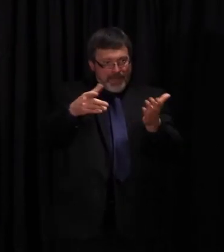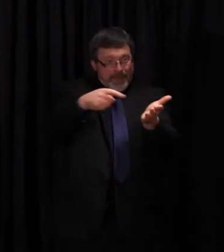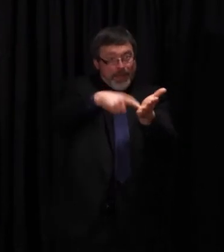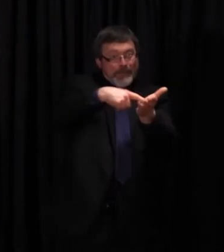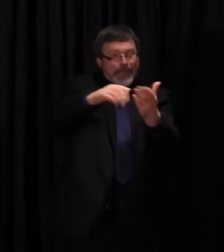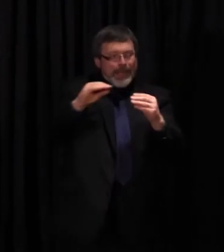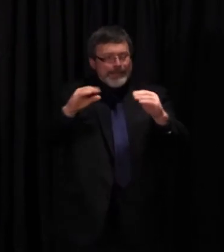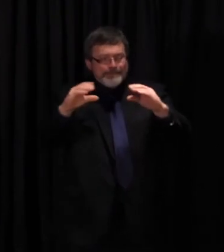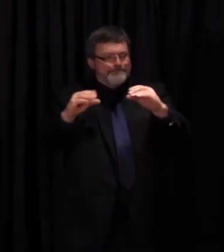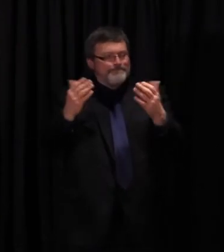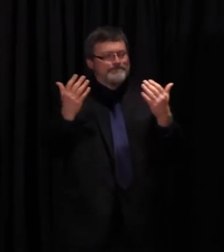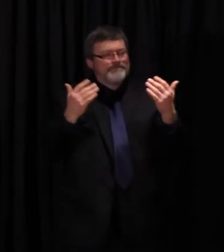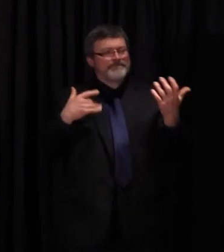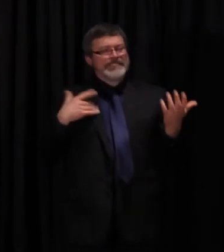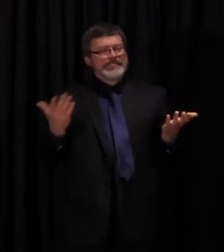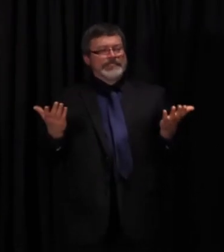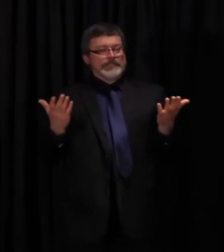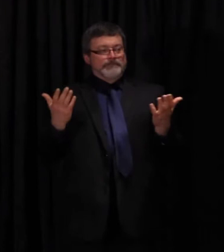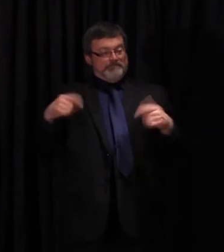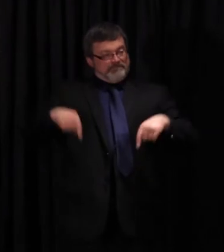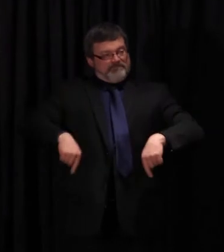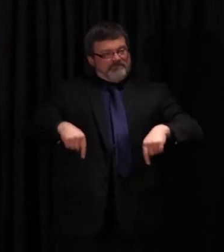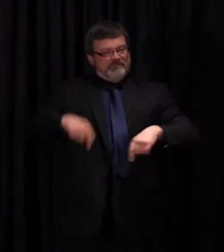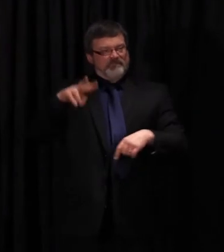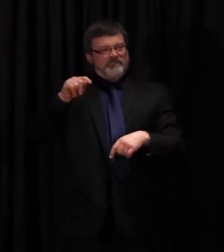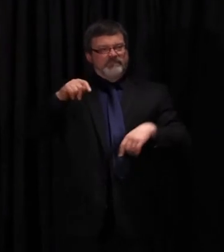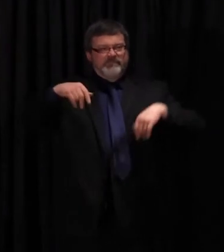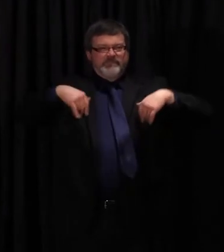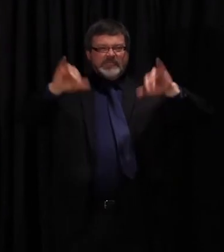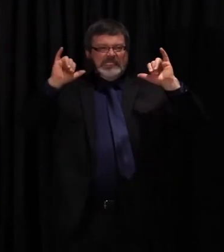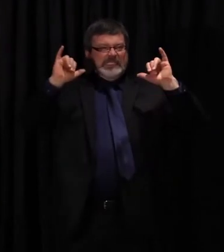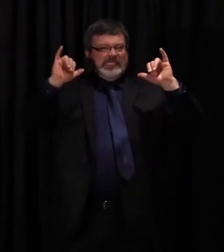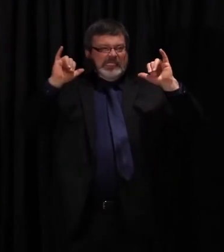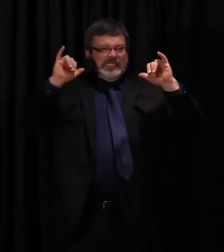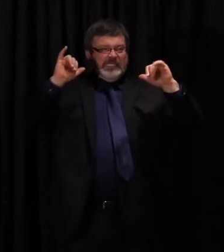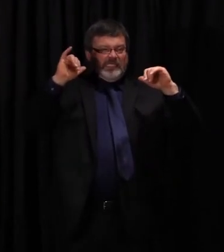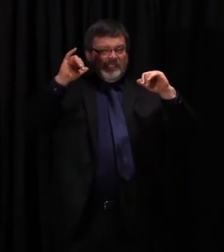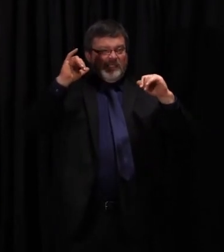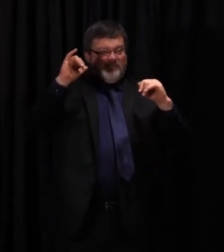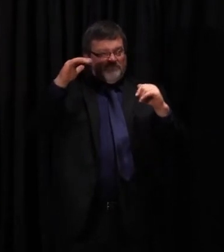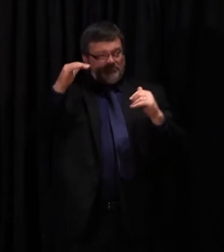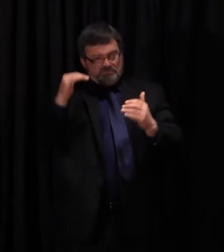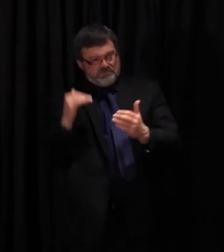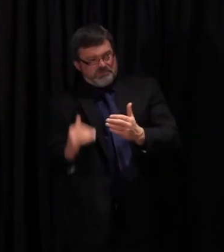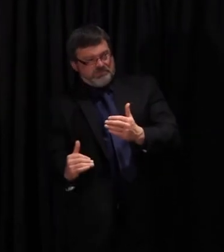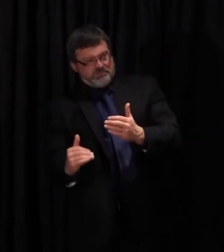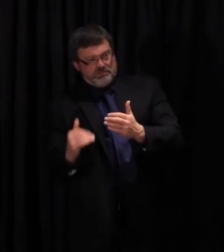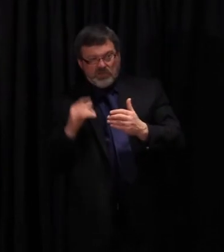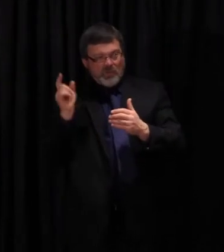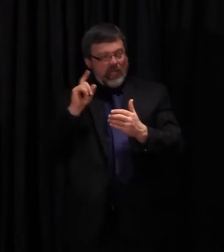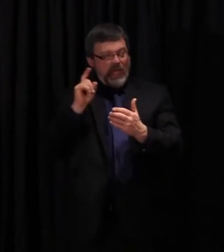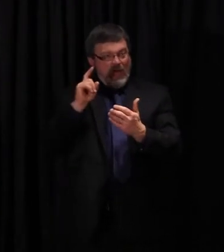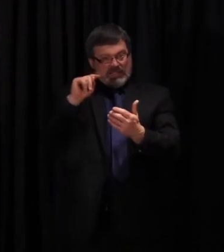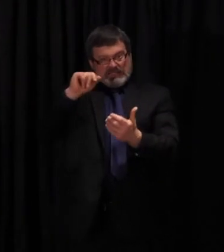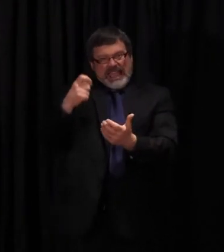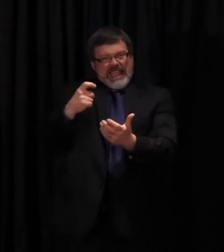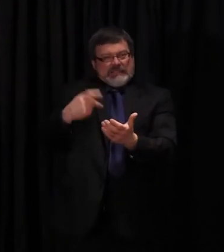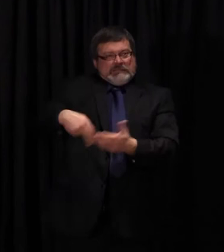But the fact is, Vermont is still ranked near the top of the list when it comes to tax burden and cost of